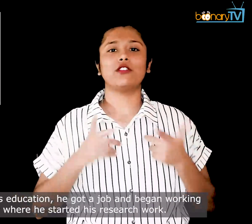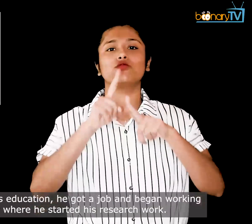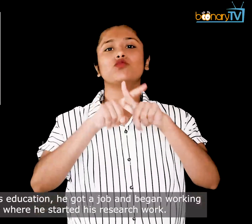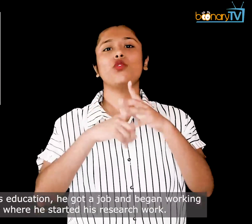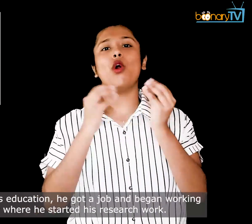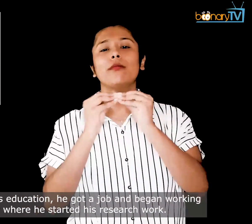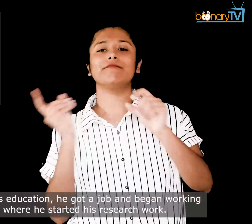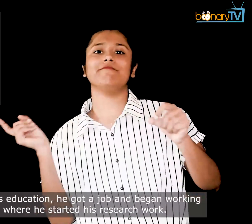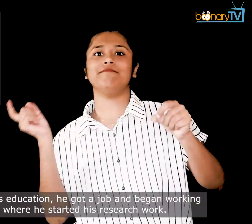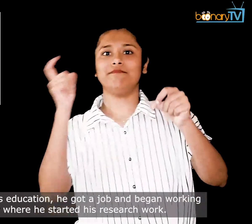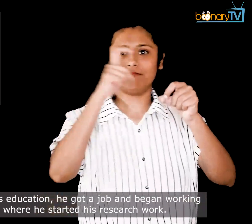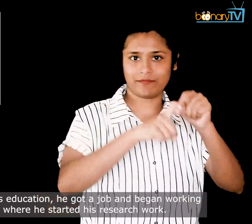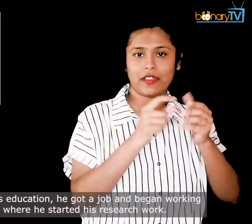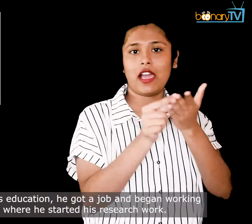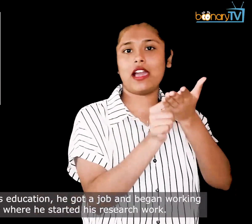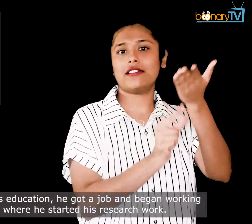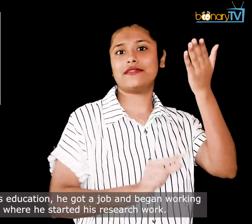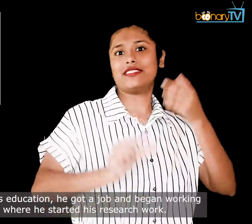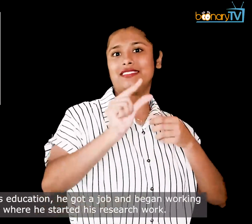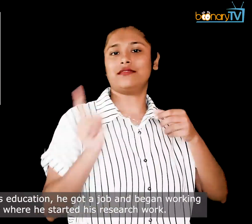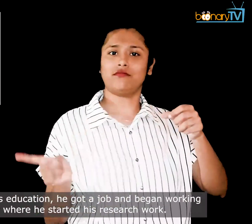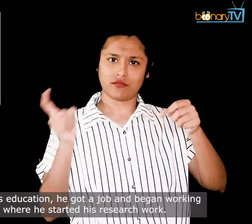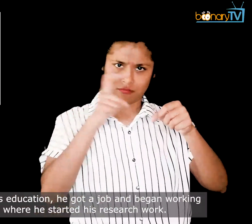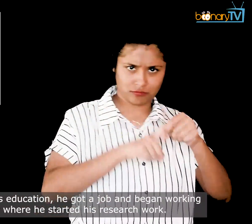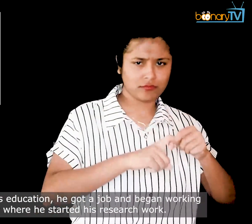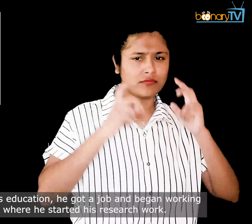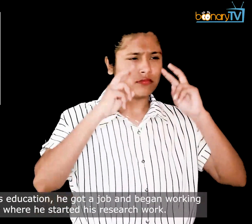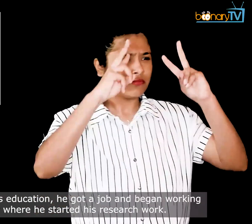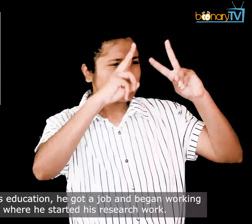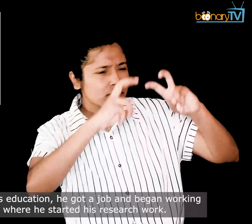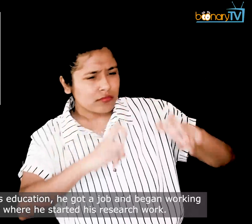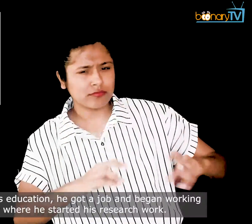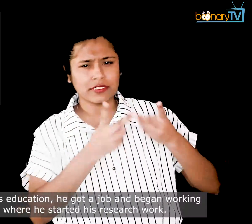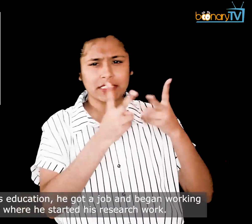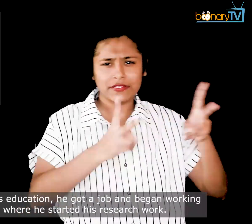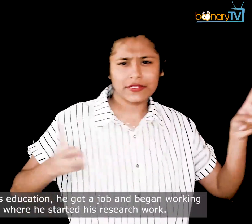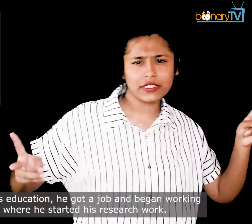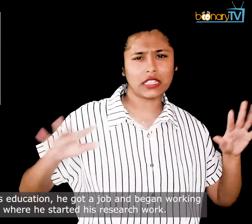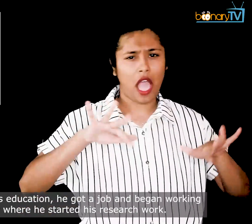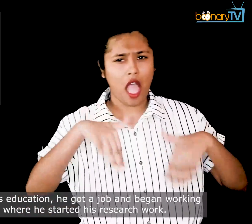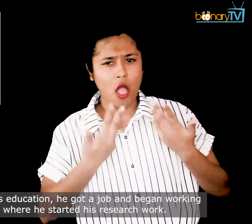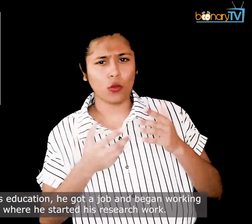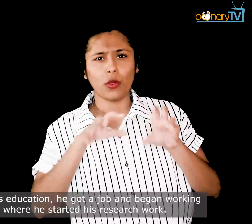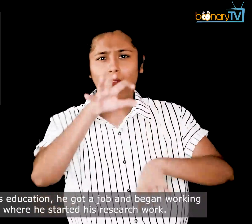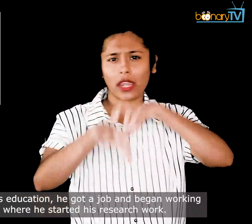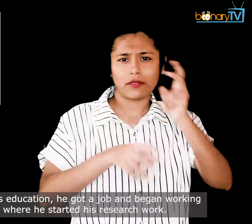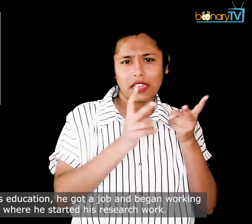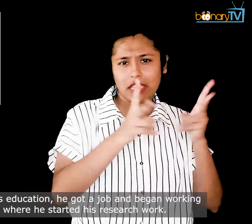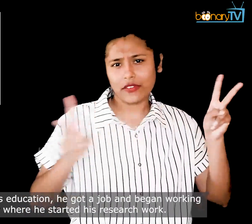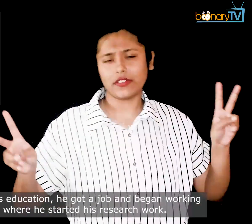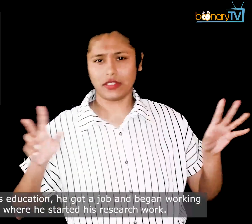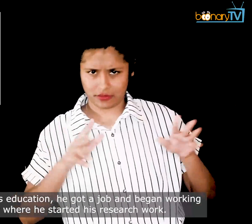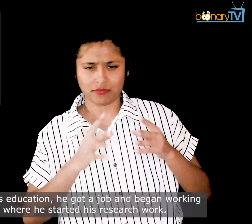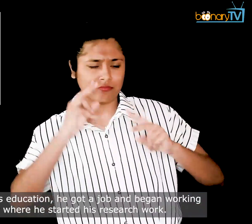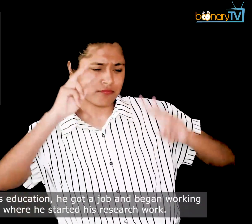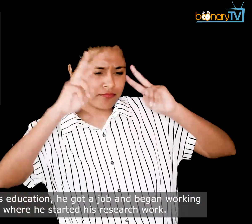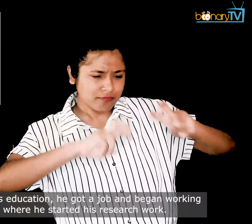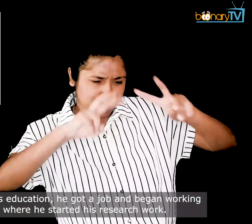completed his education, he got a job and began working at a university where he